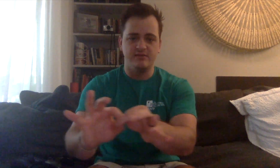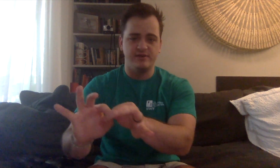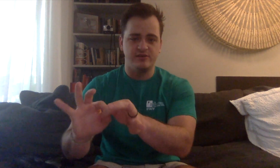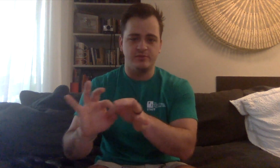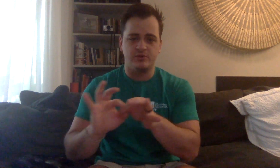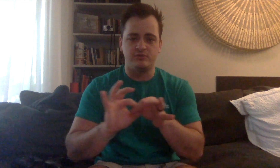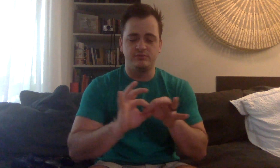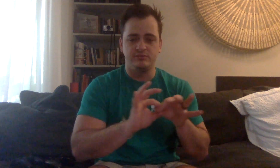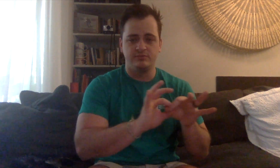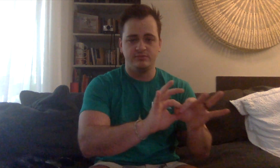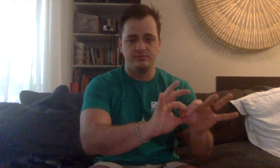Indivisible